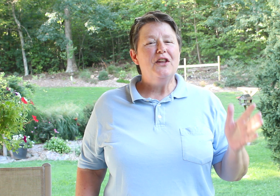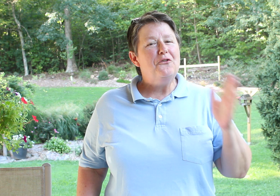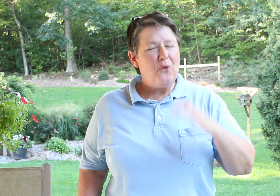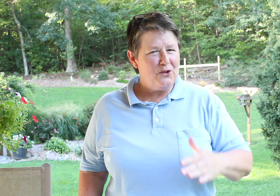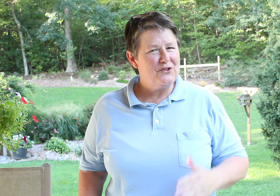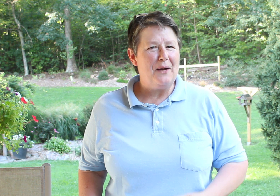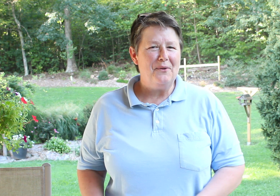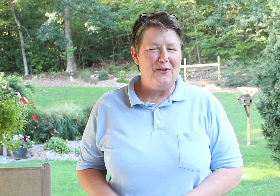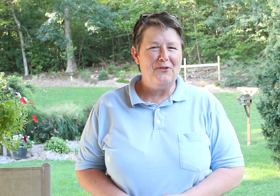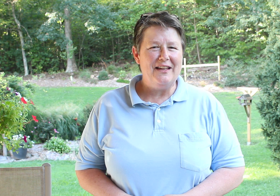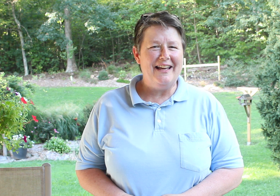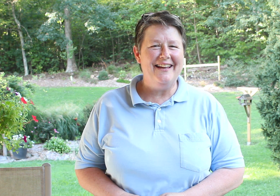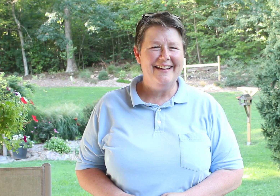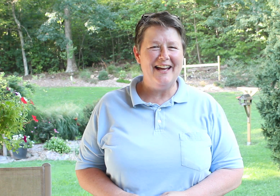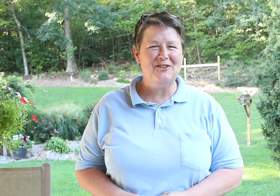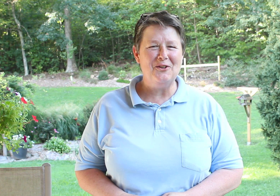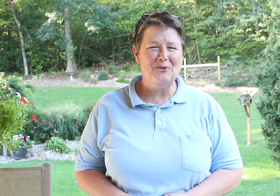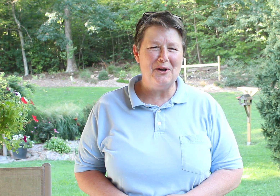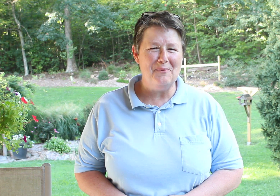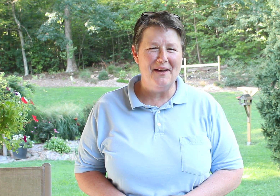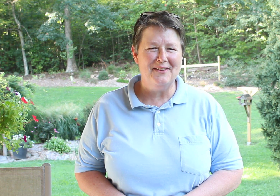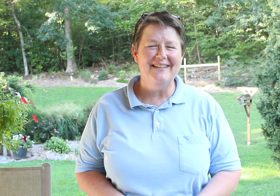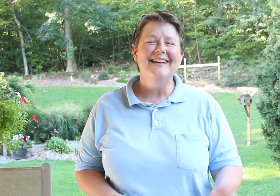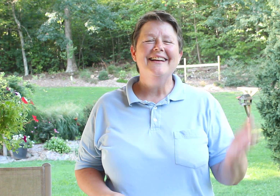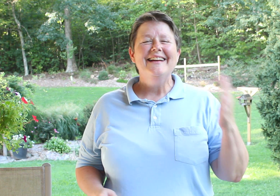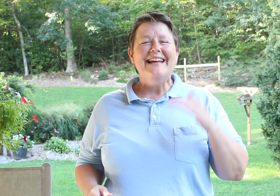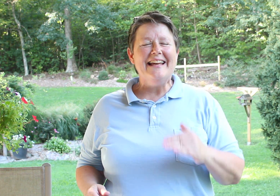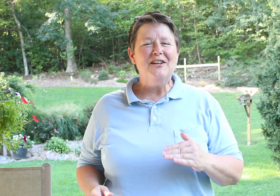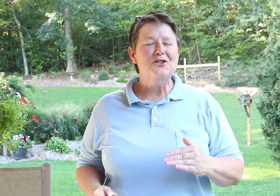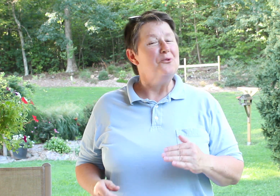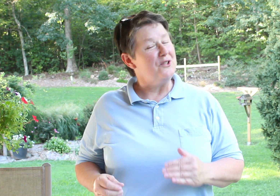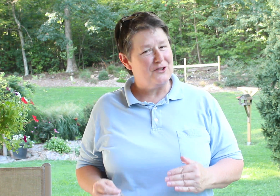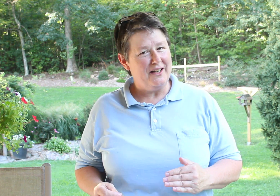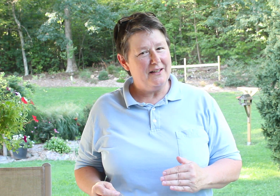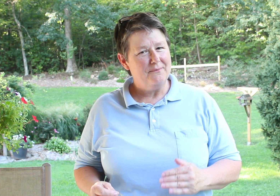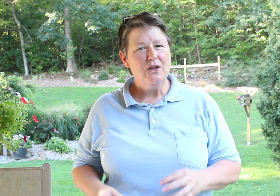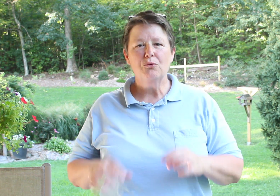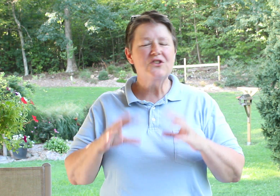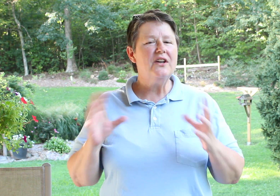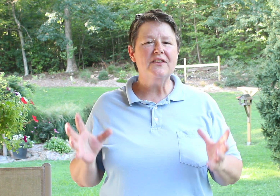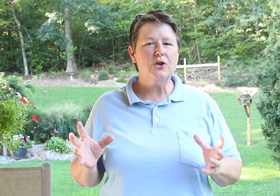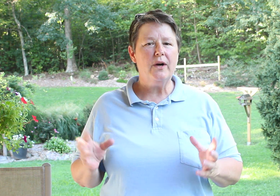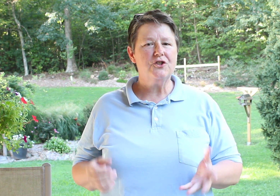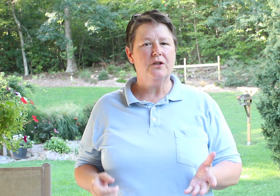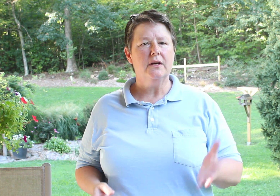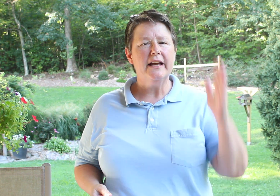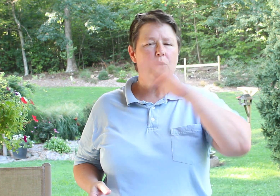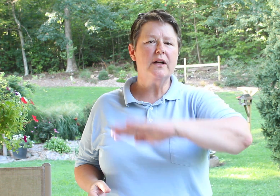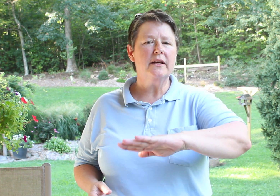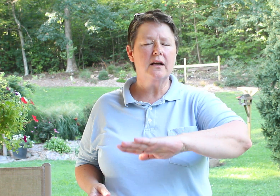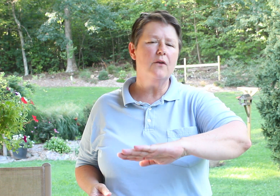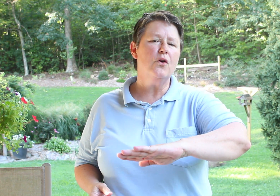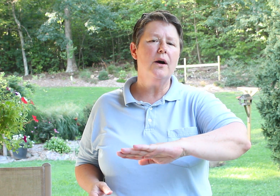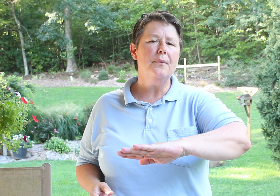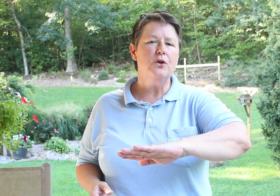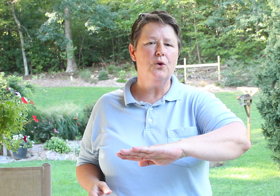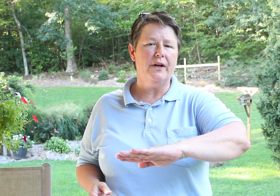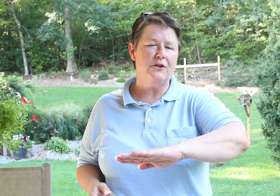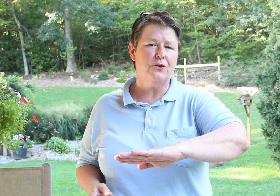The fourth step of the SQ3R method is recite. Recite the question and quickly cover up your answer